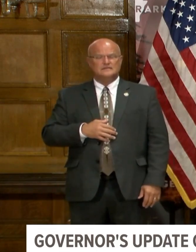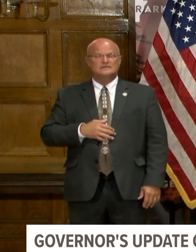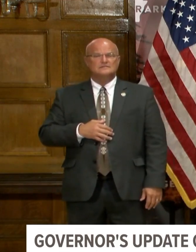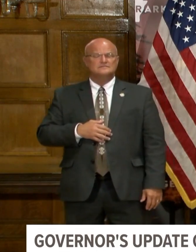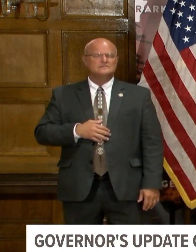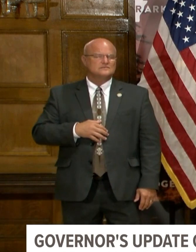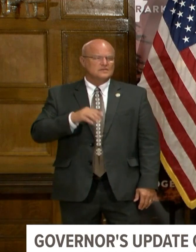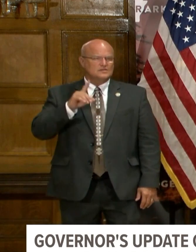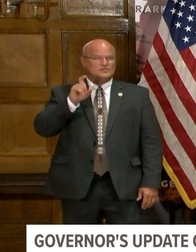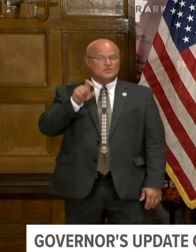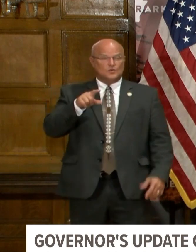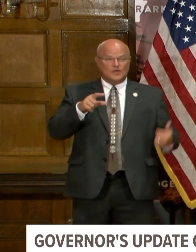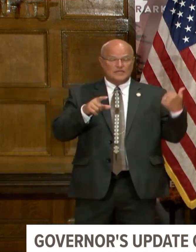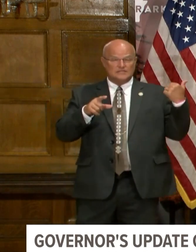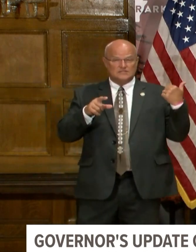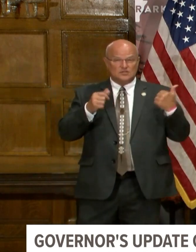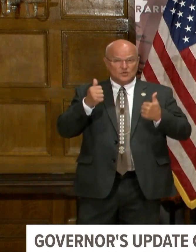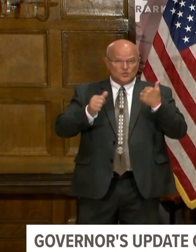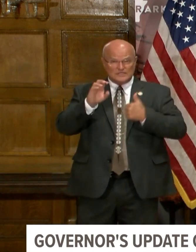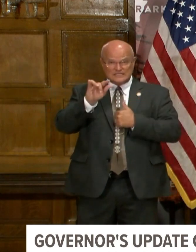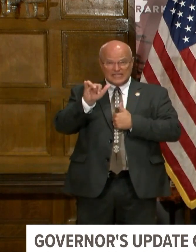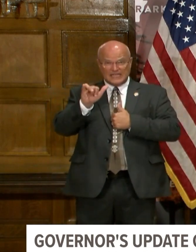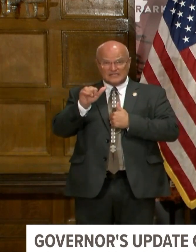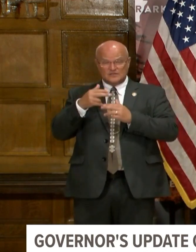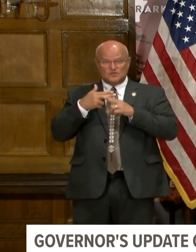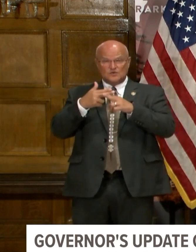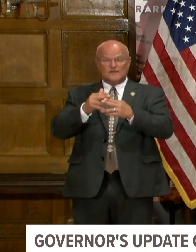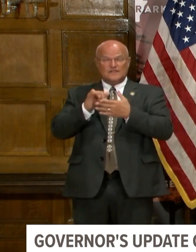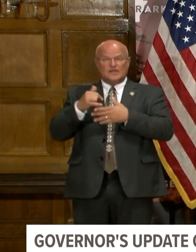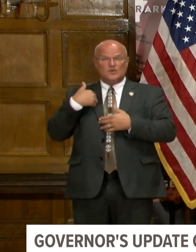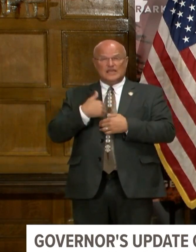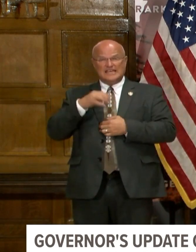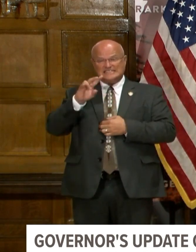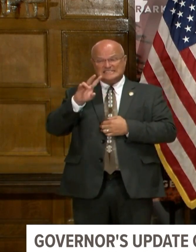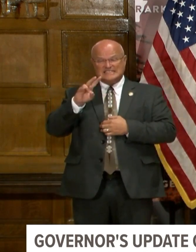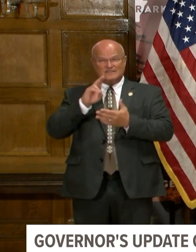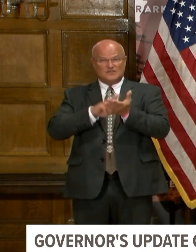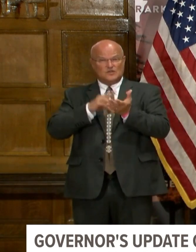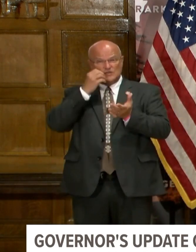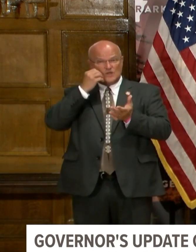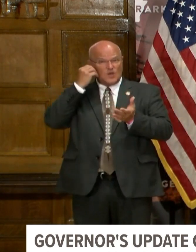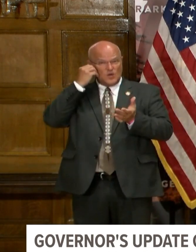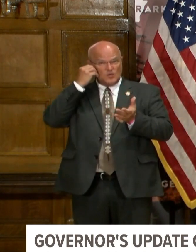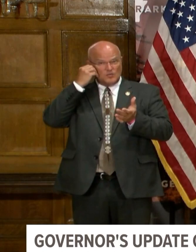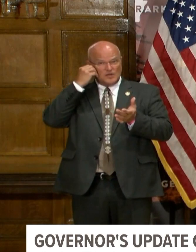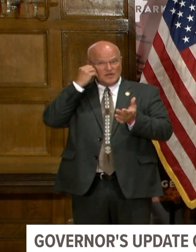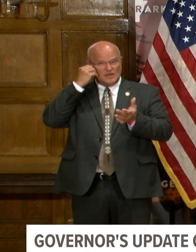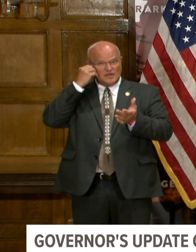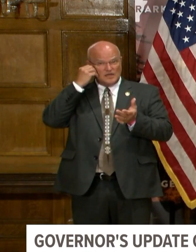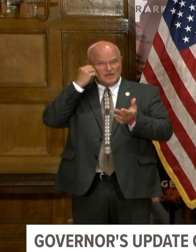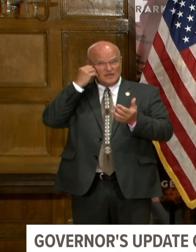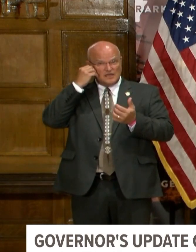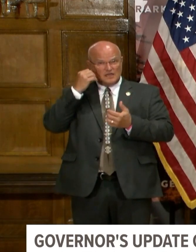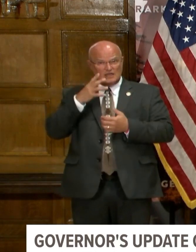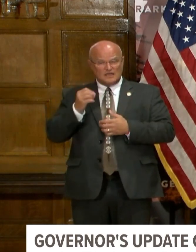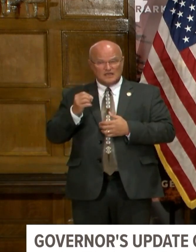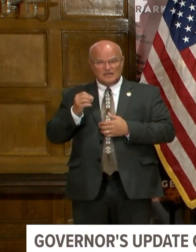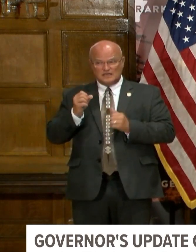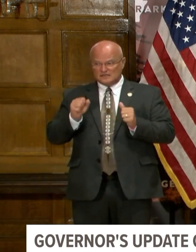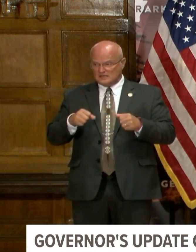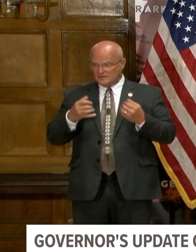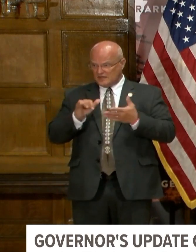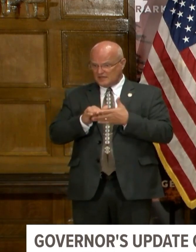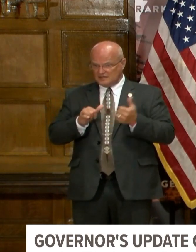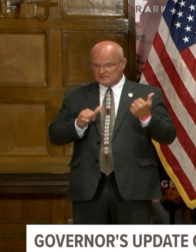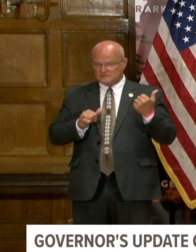The question was as to which county was referenced that we had 7 in a nursing home. Yes. And can I